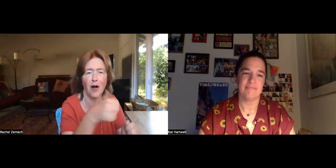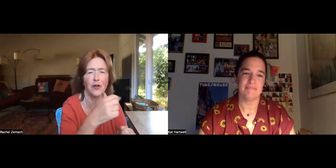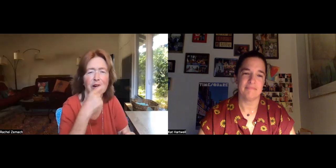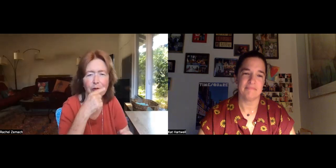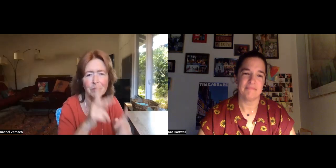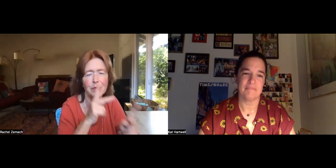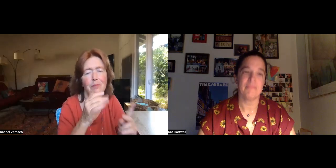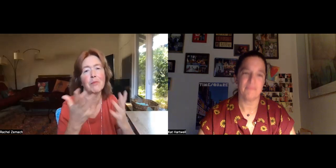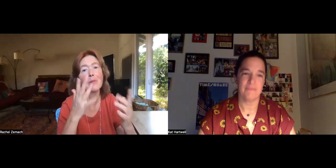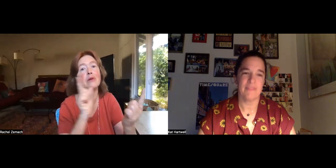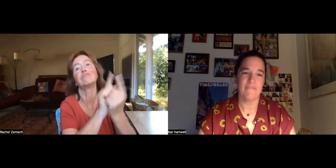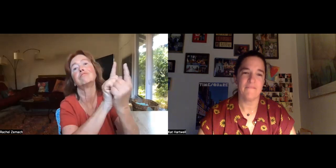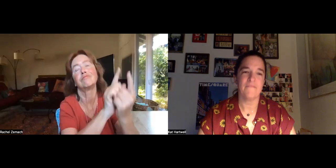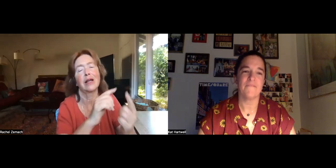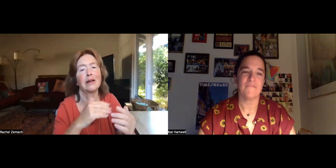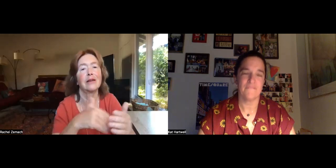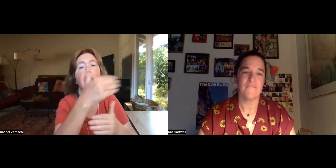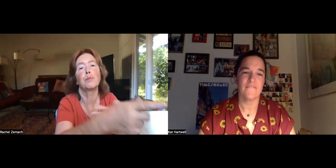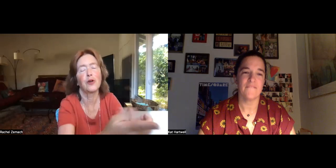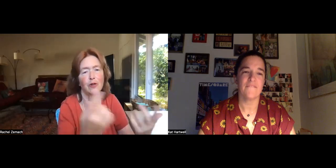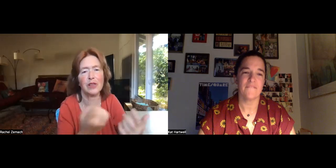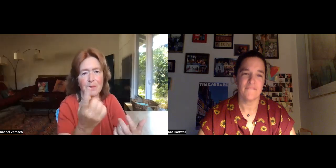other here, maybe neighbor, something.